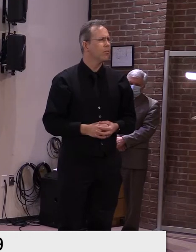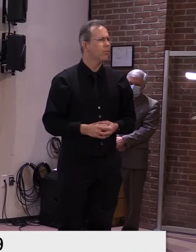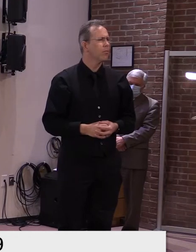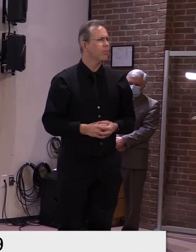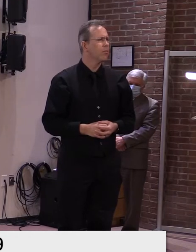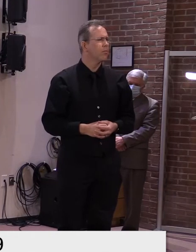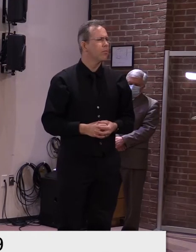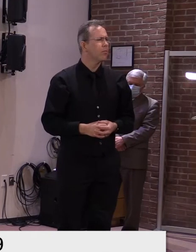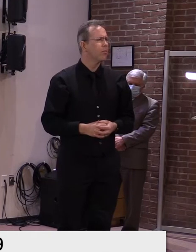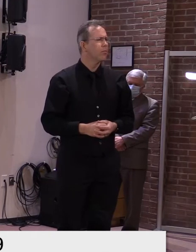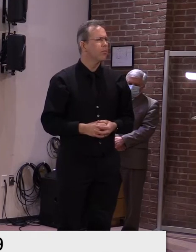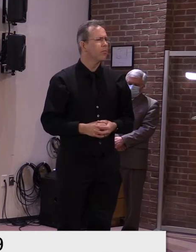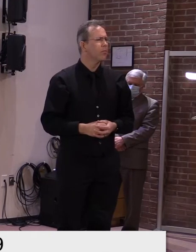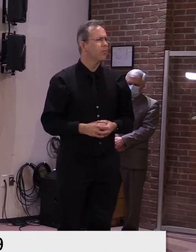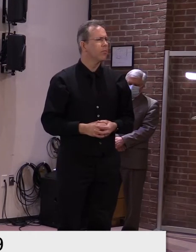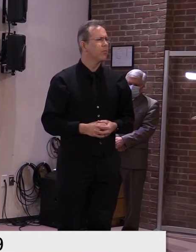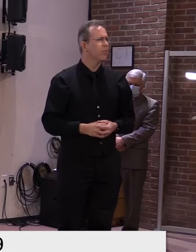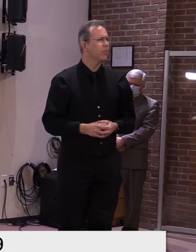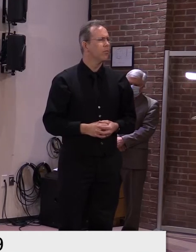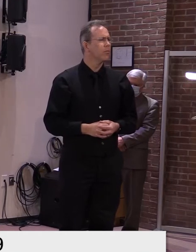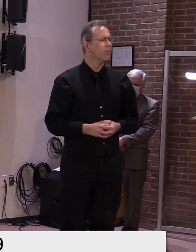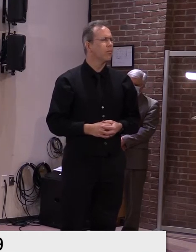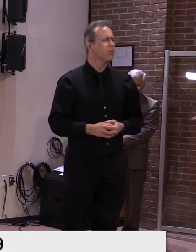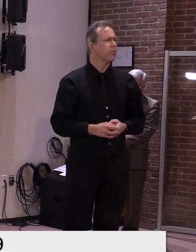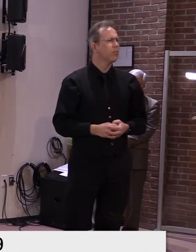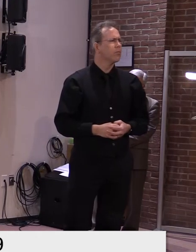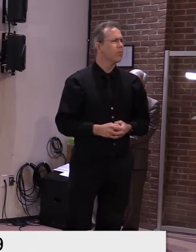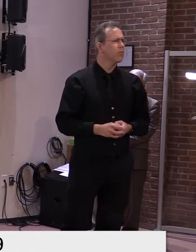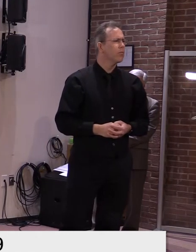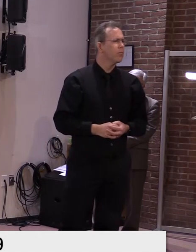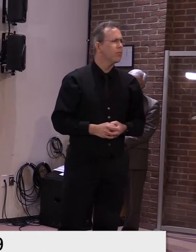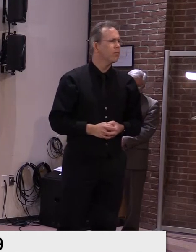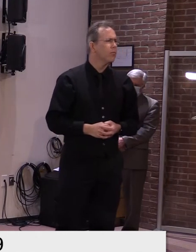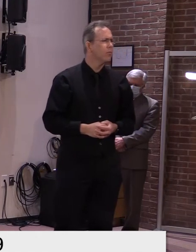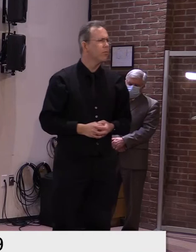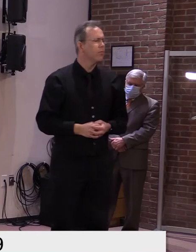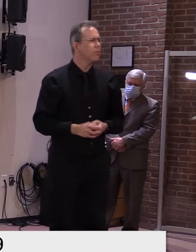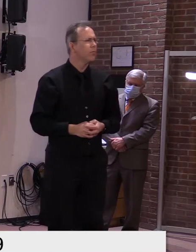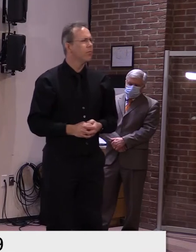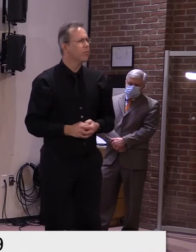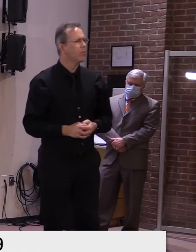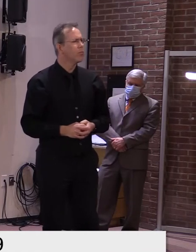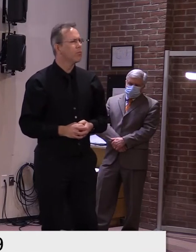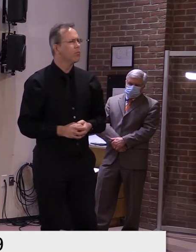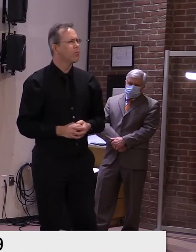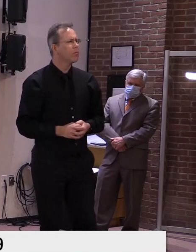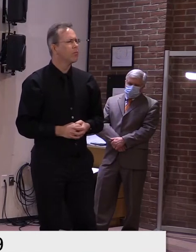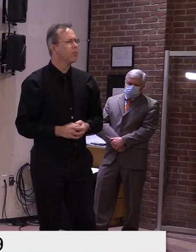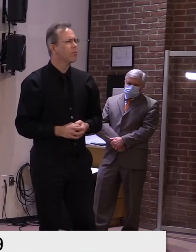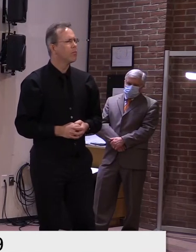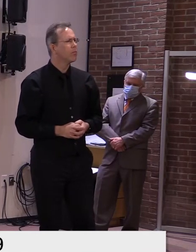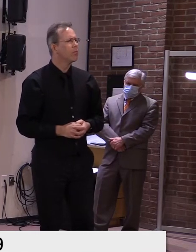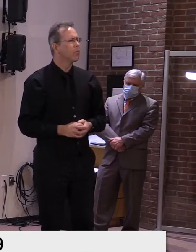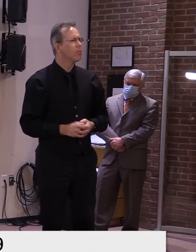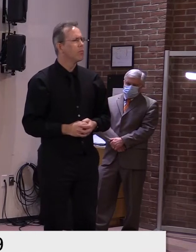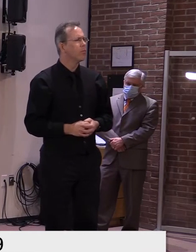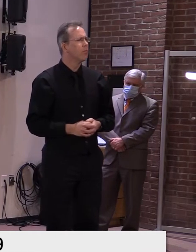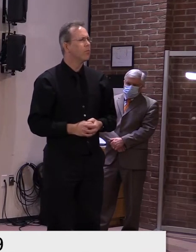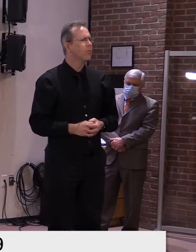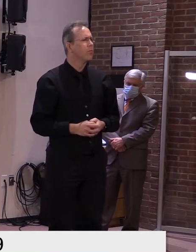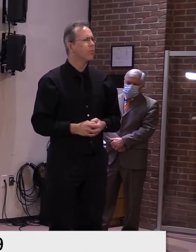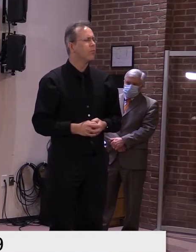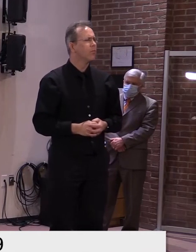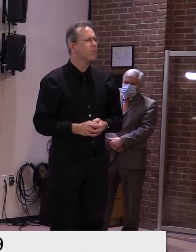that I've been trying to follow up on and understand is, does the state not receive the data when